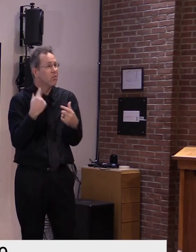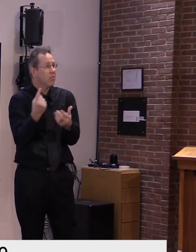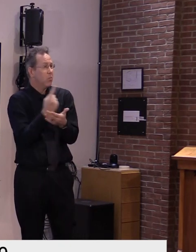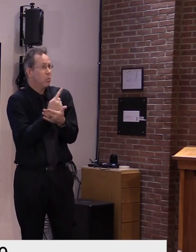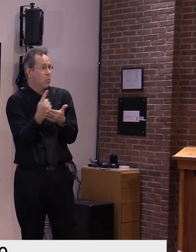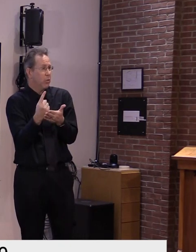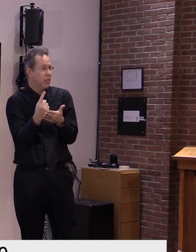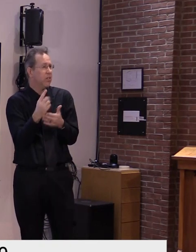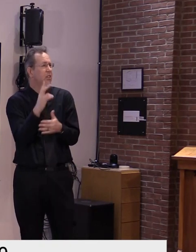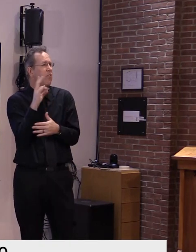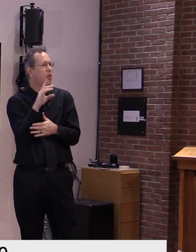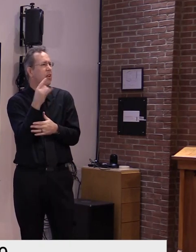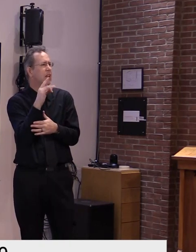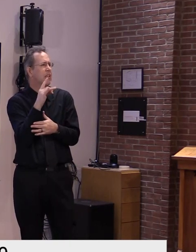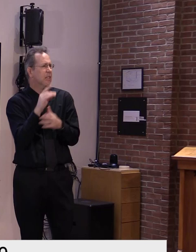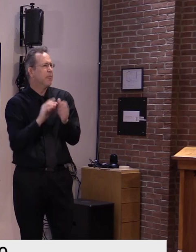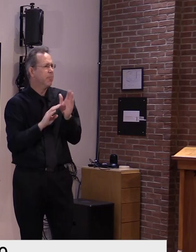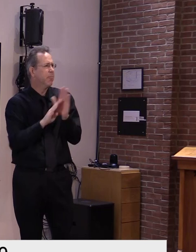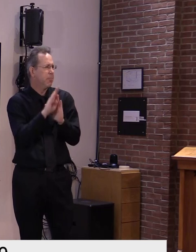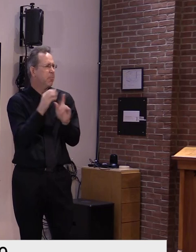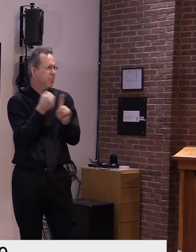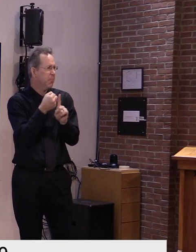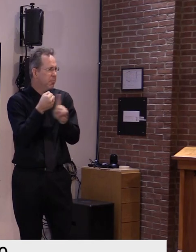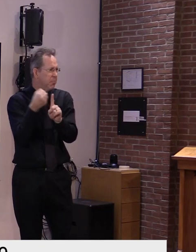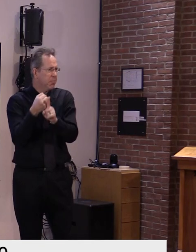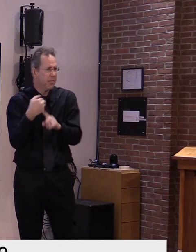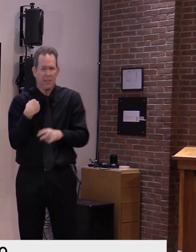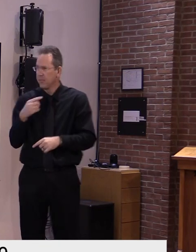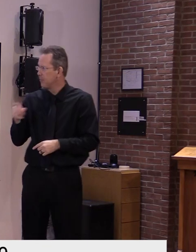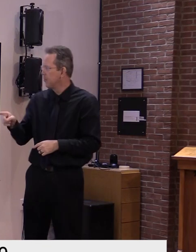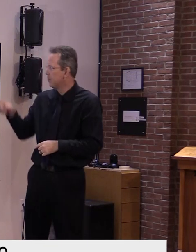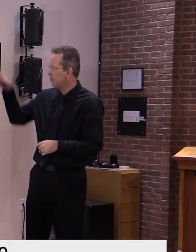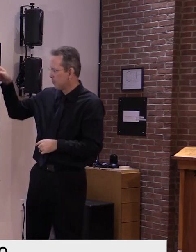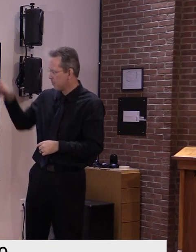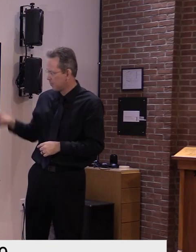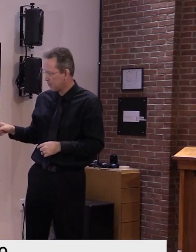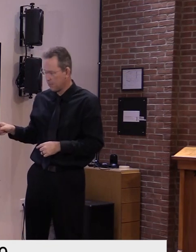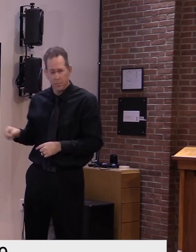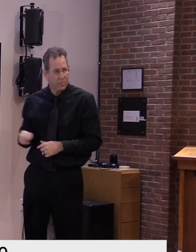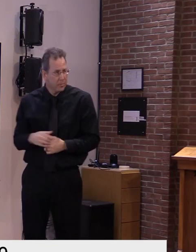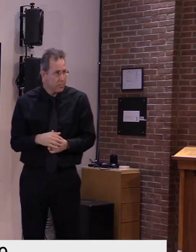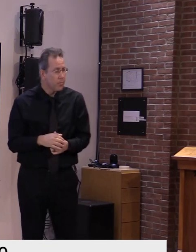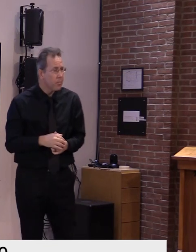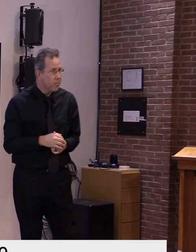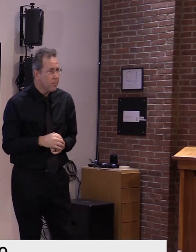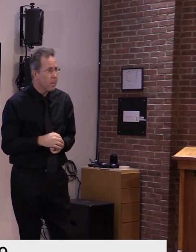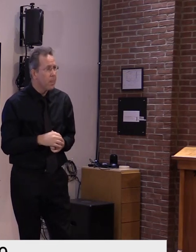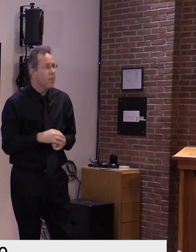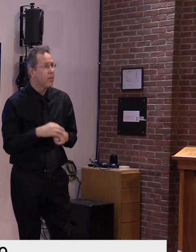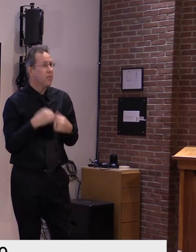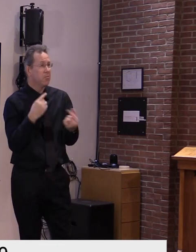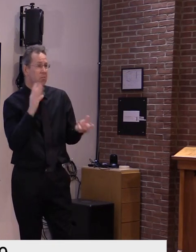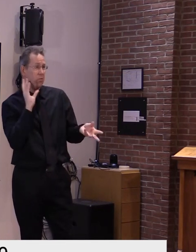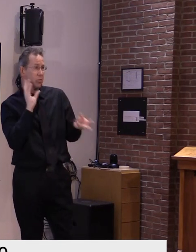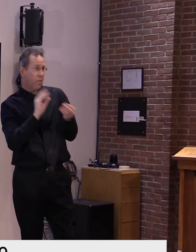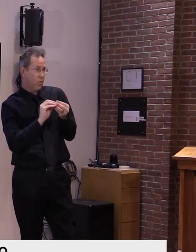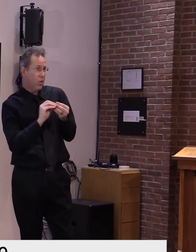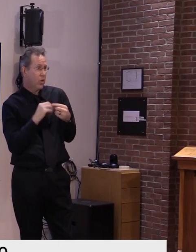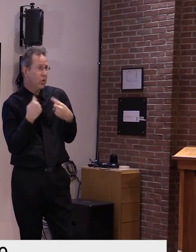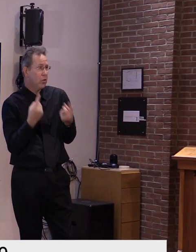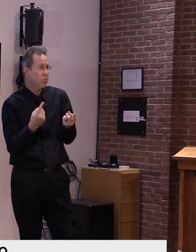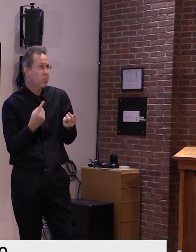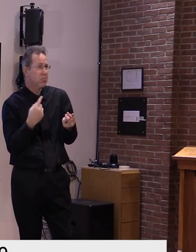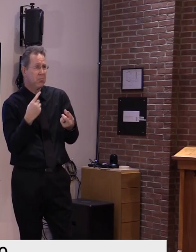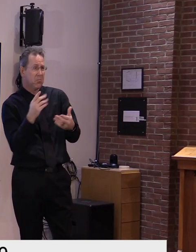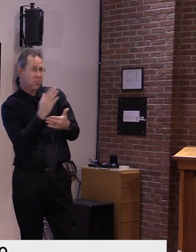This is our single largest weekly increase, and it also pushed us over the threshold of 5,000 reported cases in